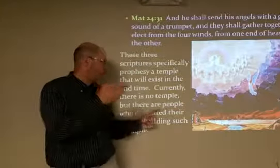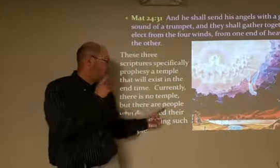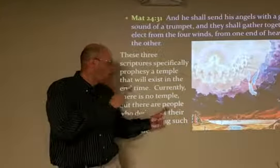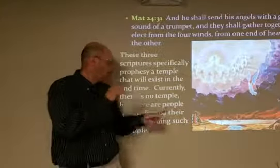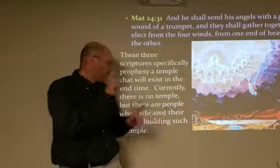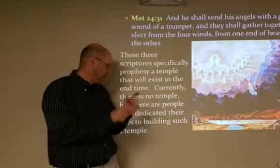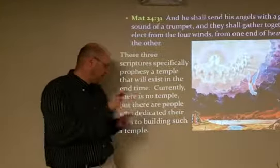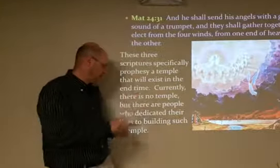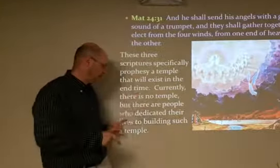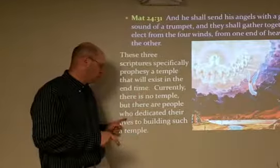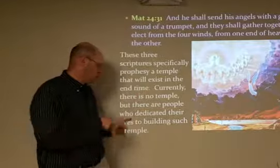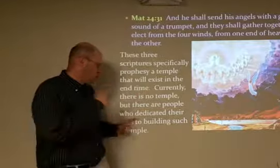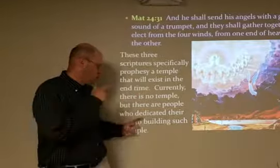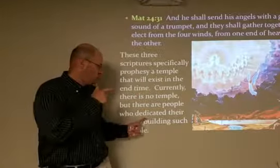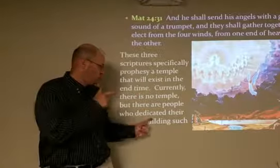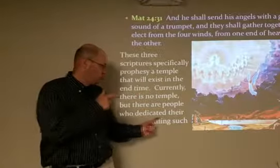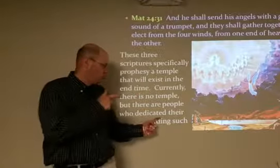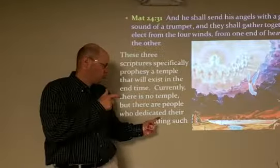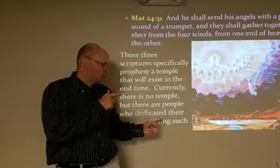but there are people who dedicated